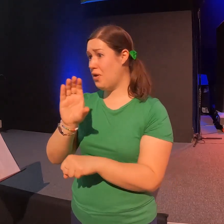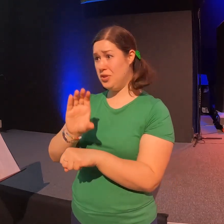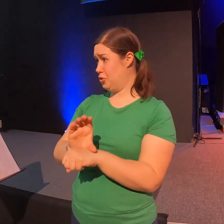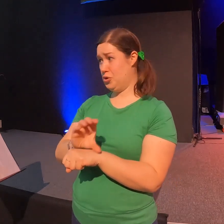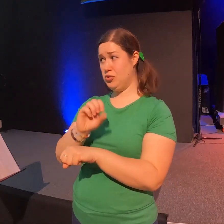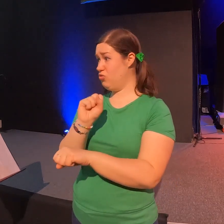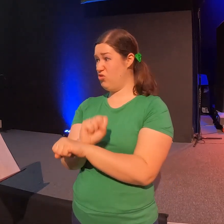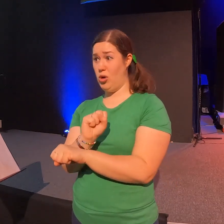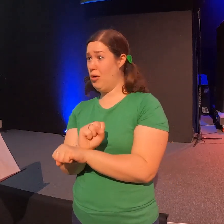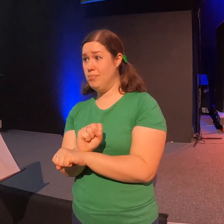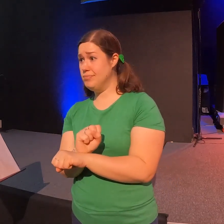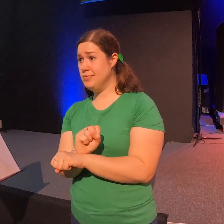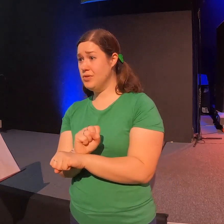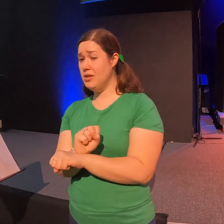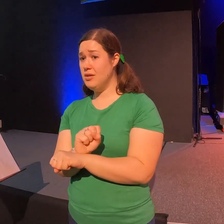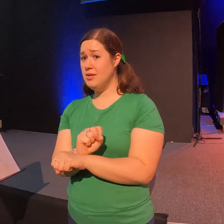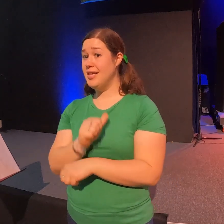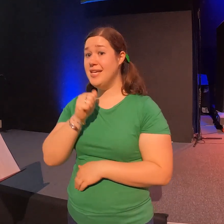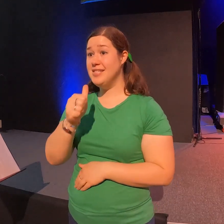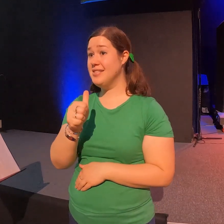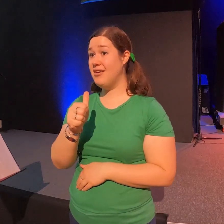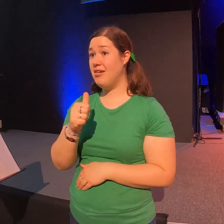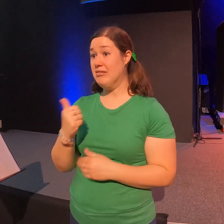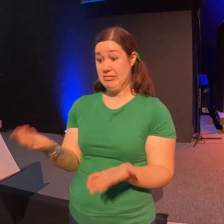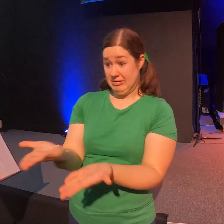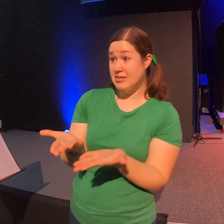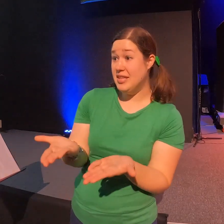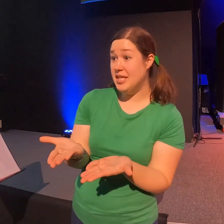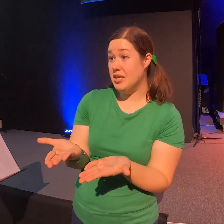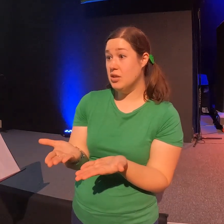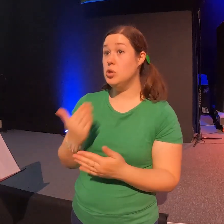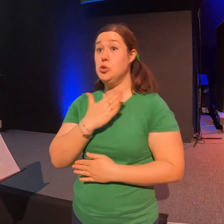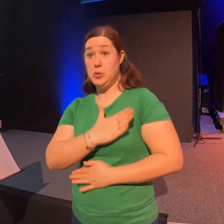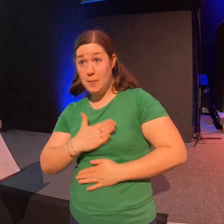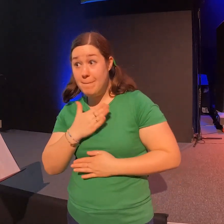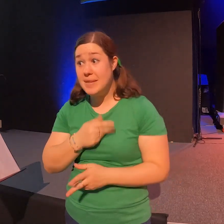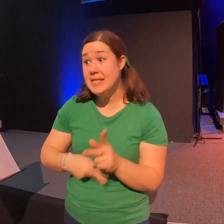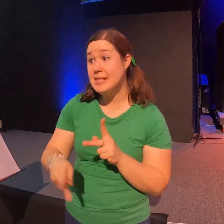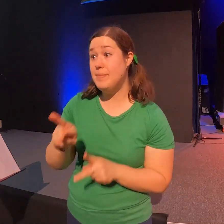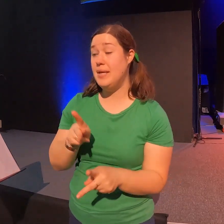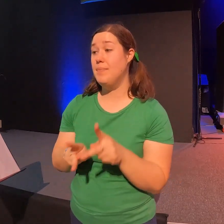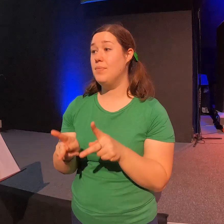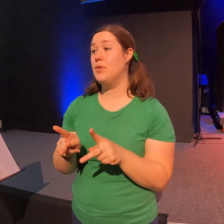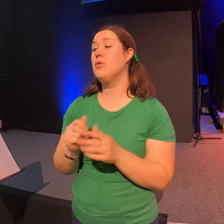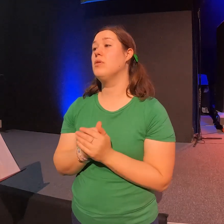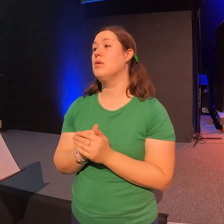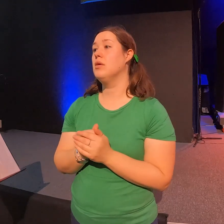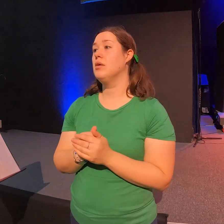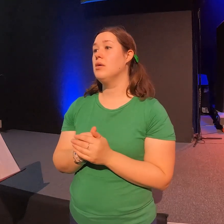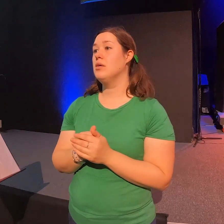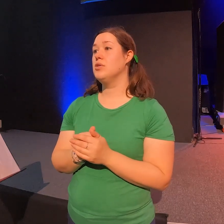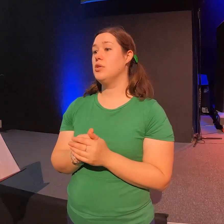to please people. It exists to equip people to be disciples of Jesus Christ.